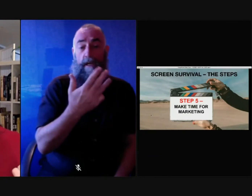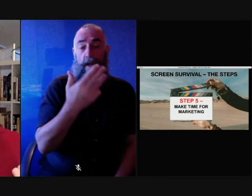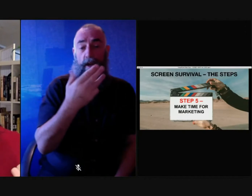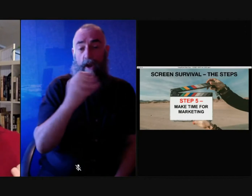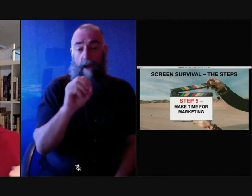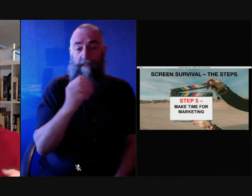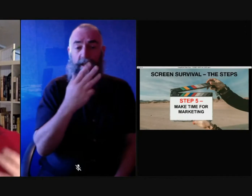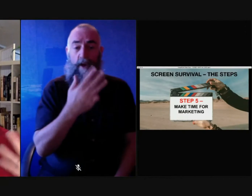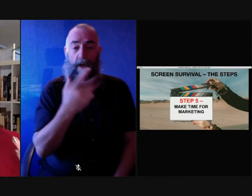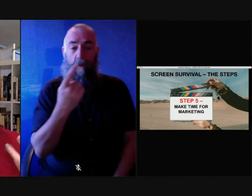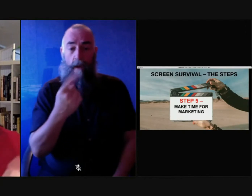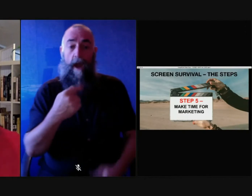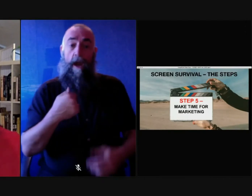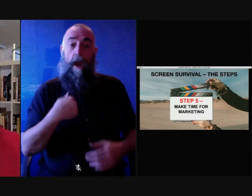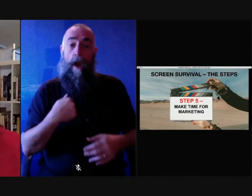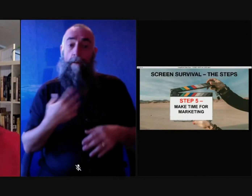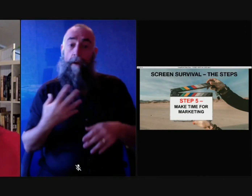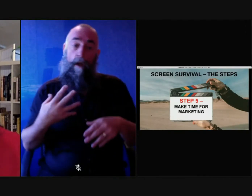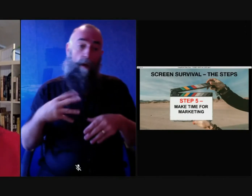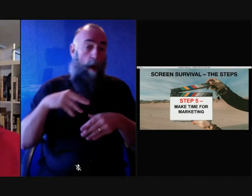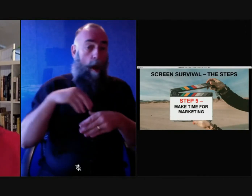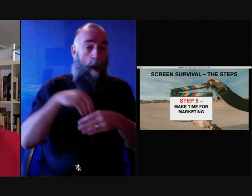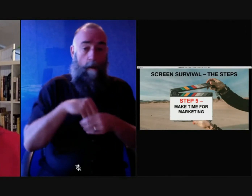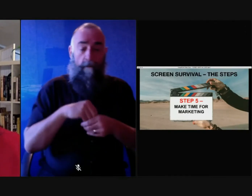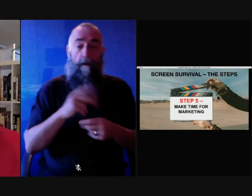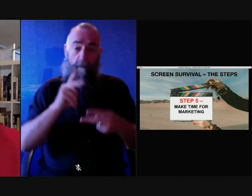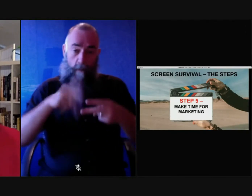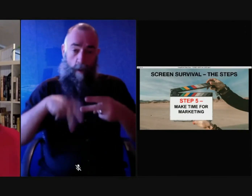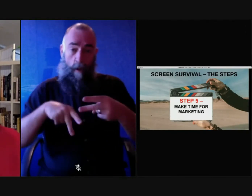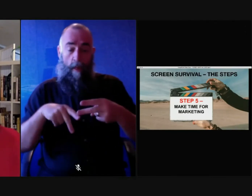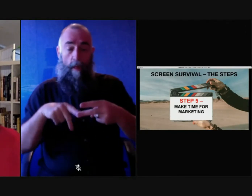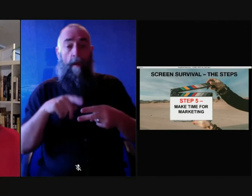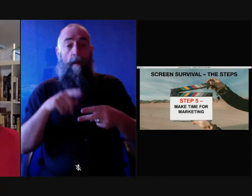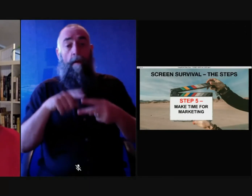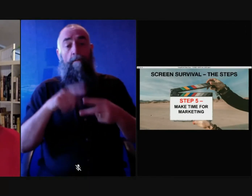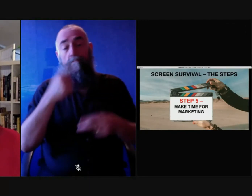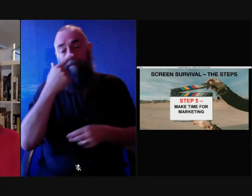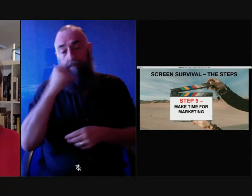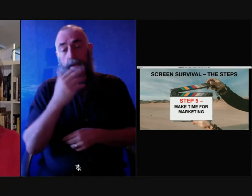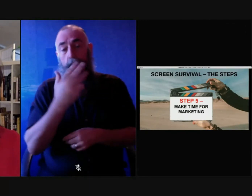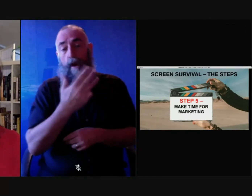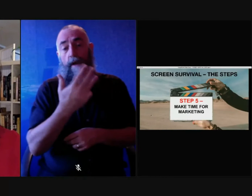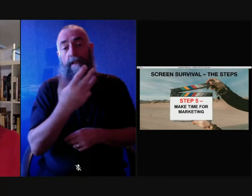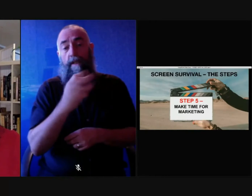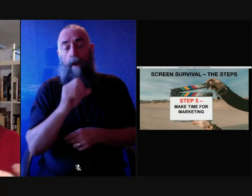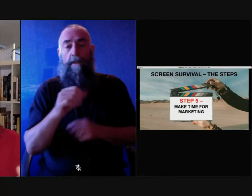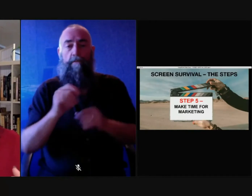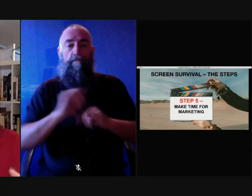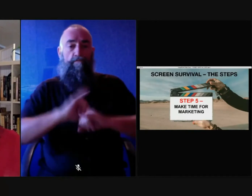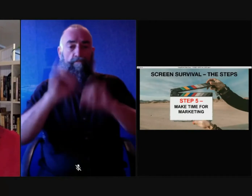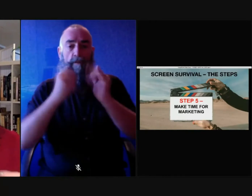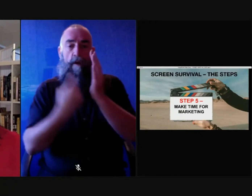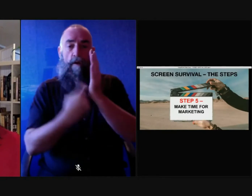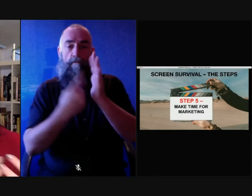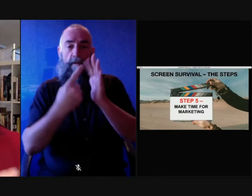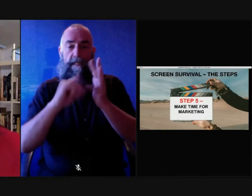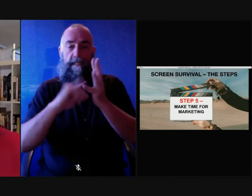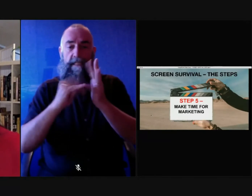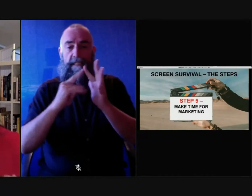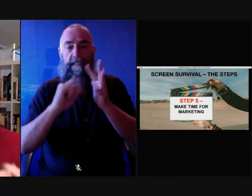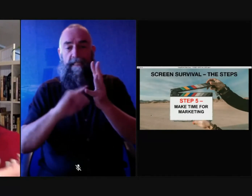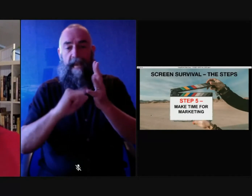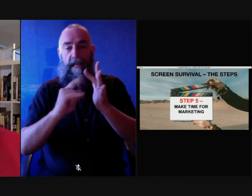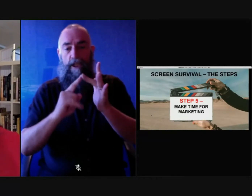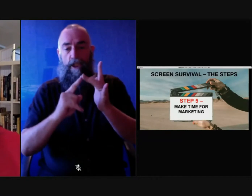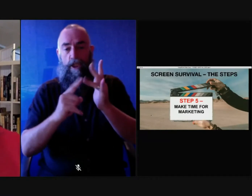was a part of because I am 150 years old. Those businesses that remained as active as possible